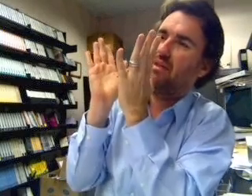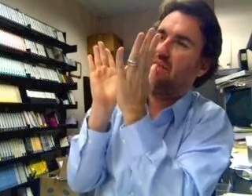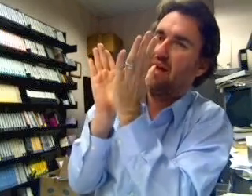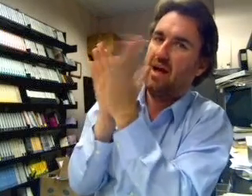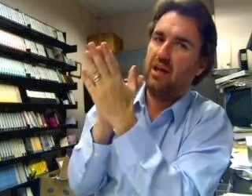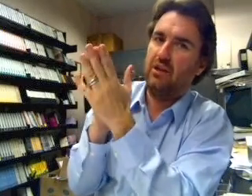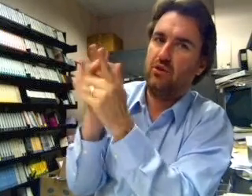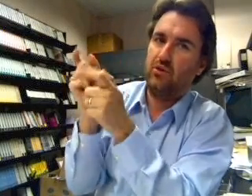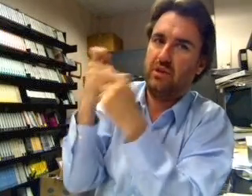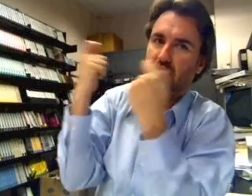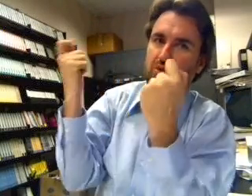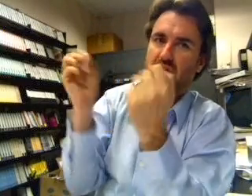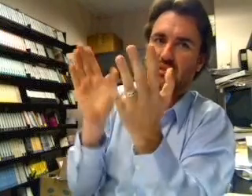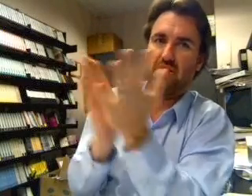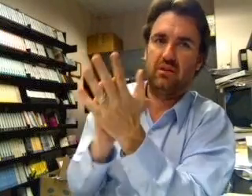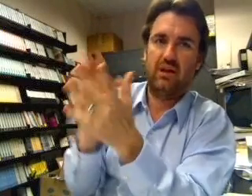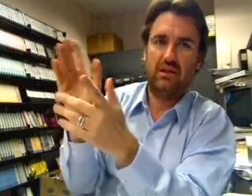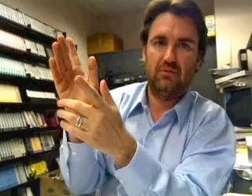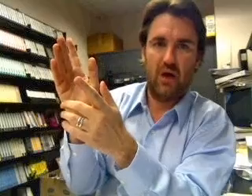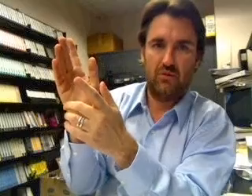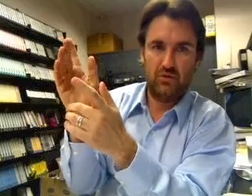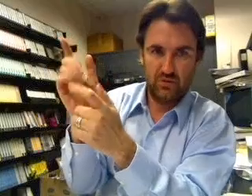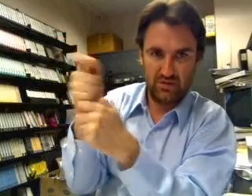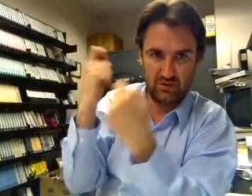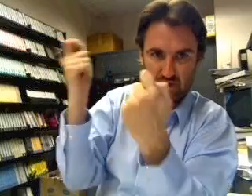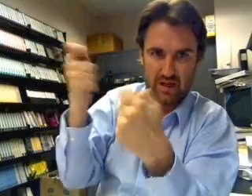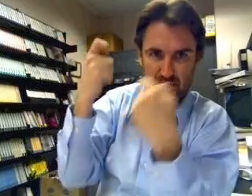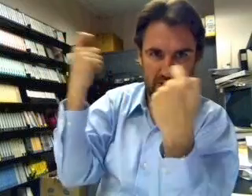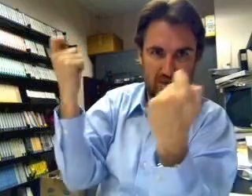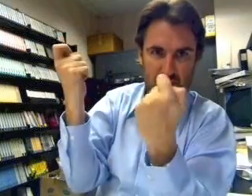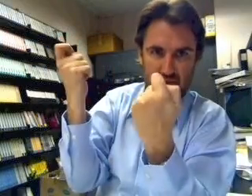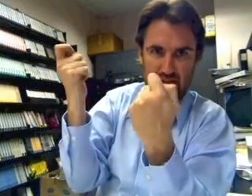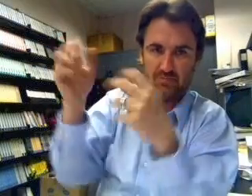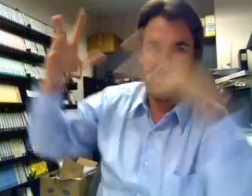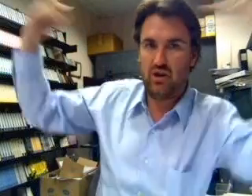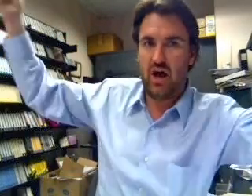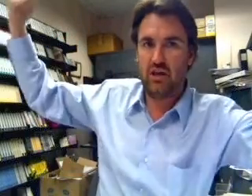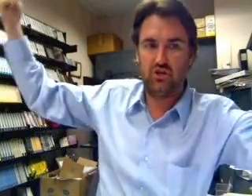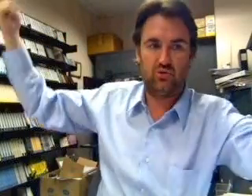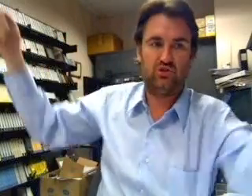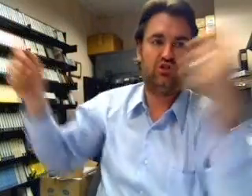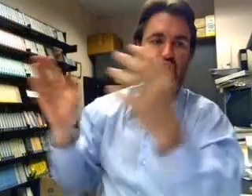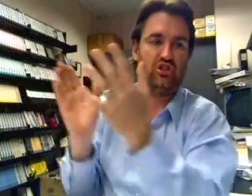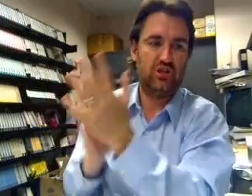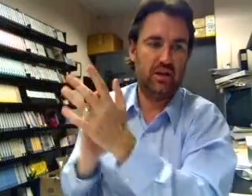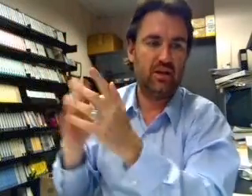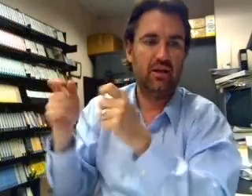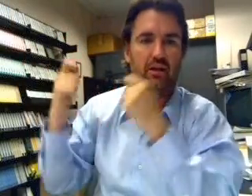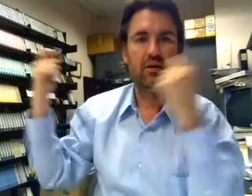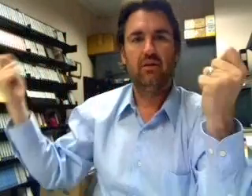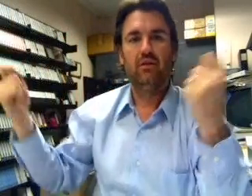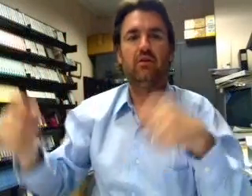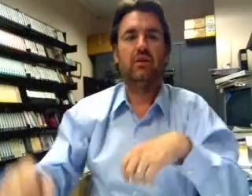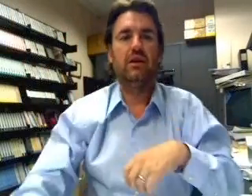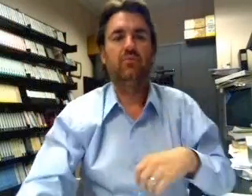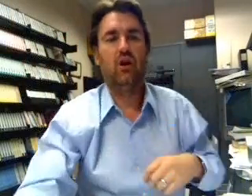the hallelujah. So it's I would do a single clap and a couple of hits, but not huge just yet. Okay,